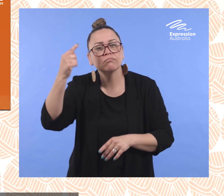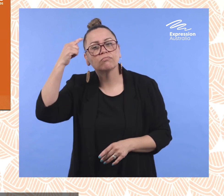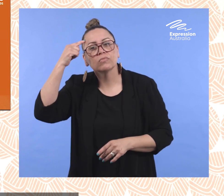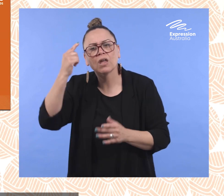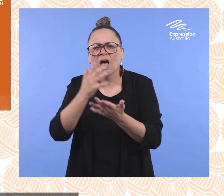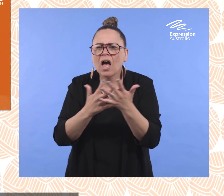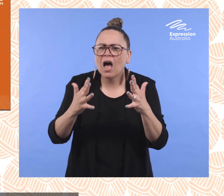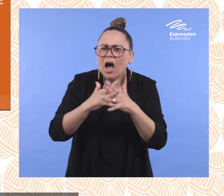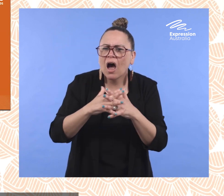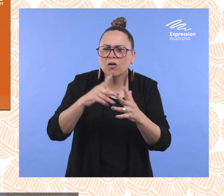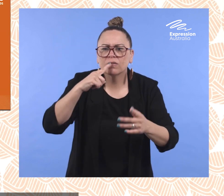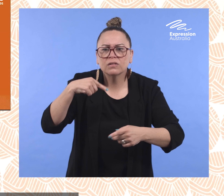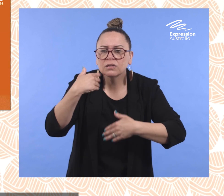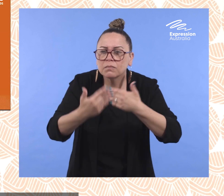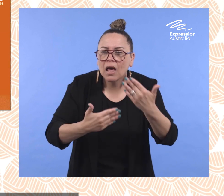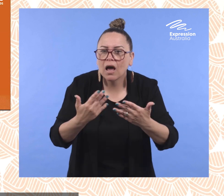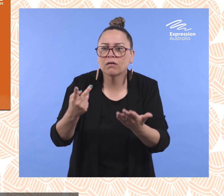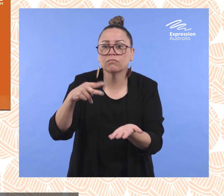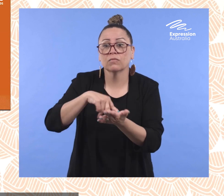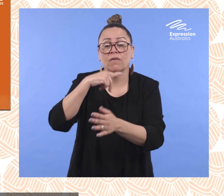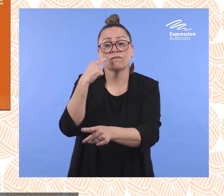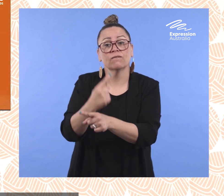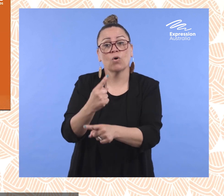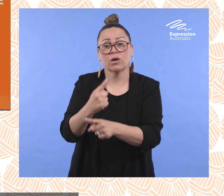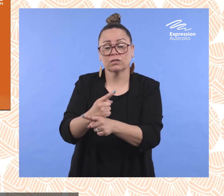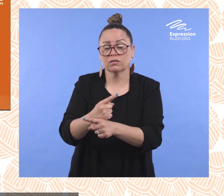how we talk about the voice.